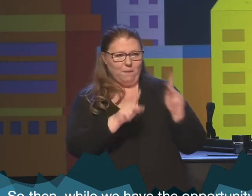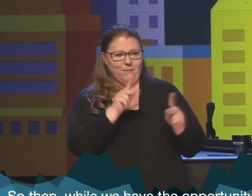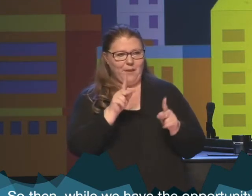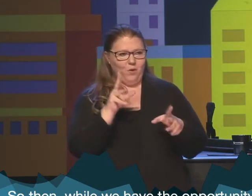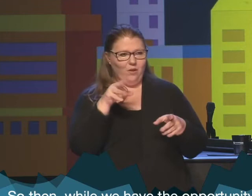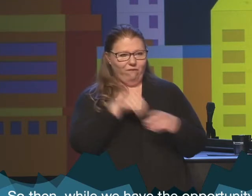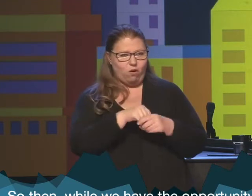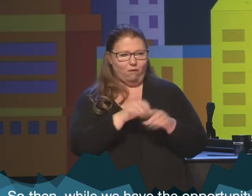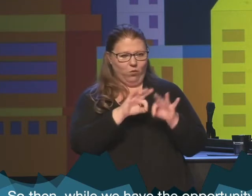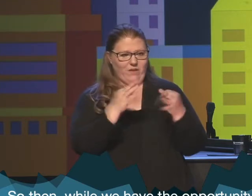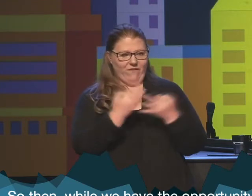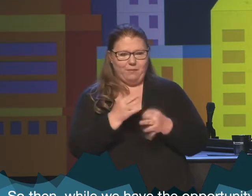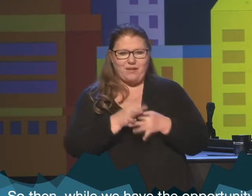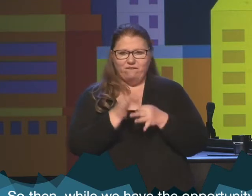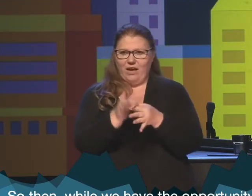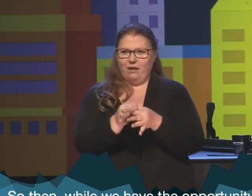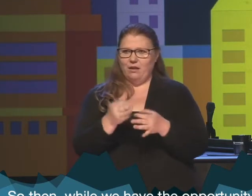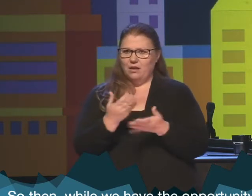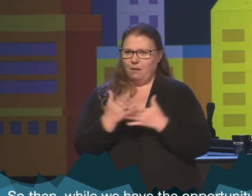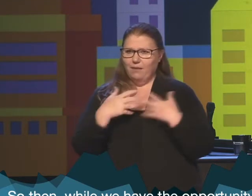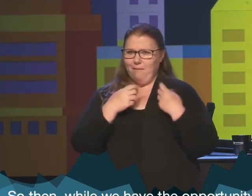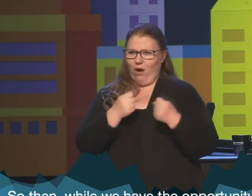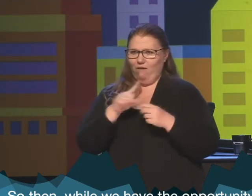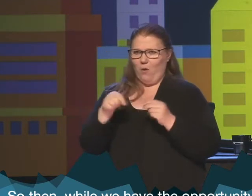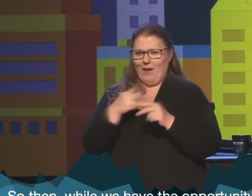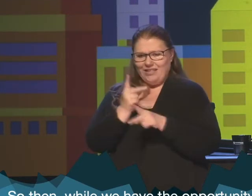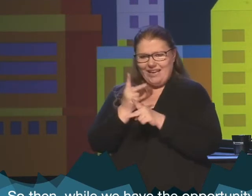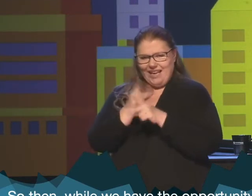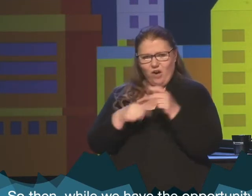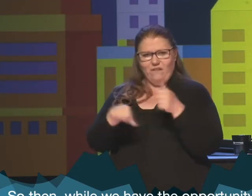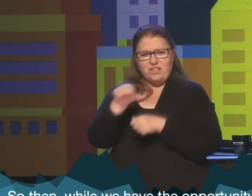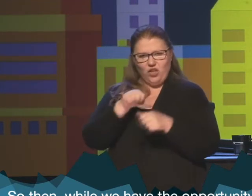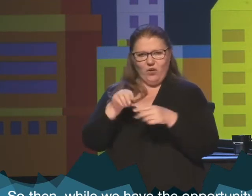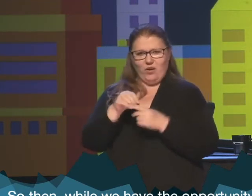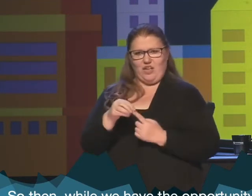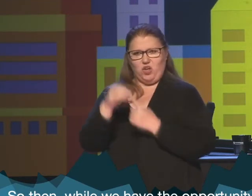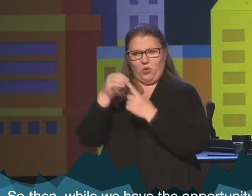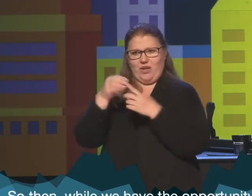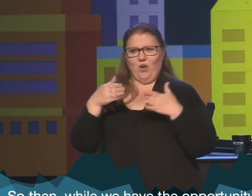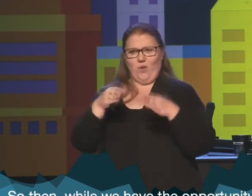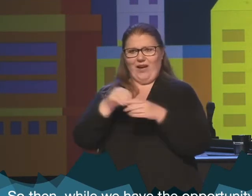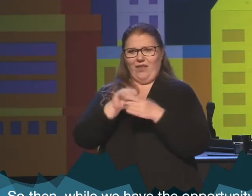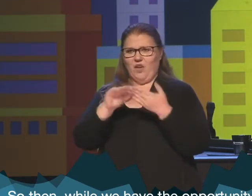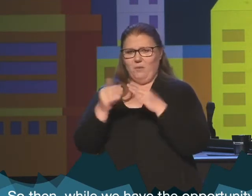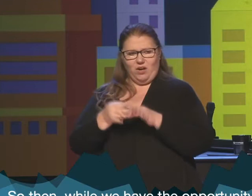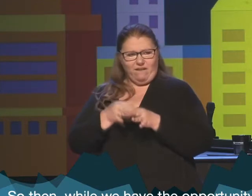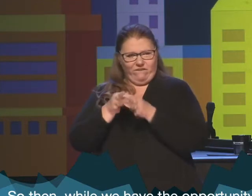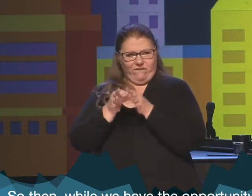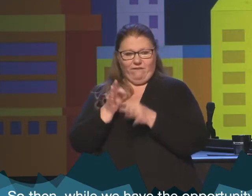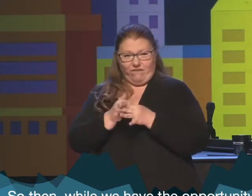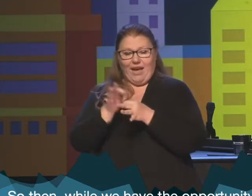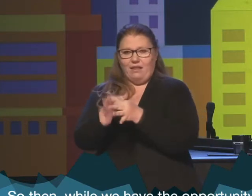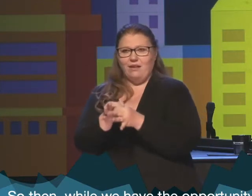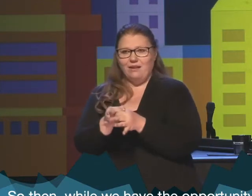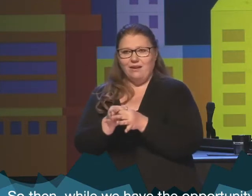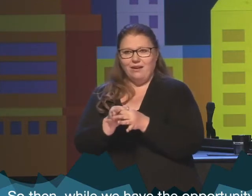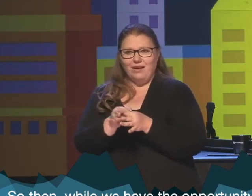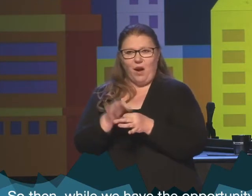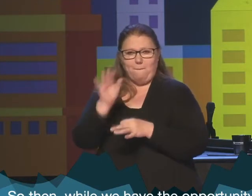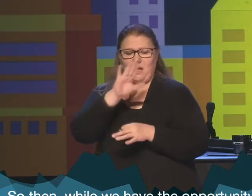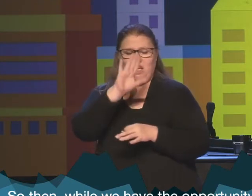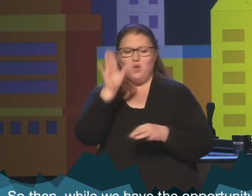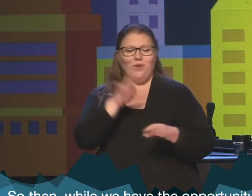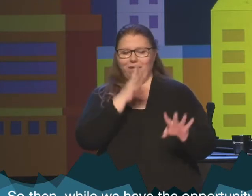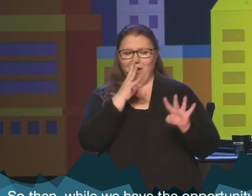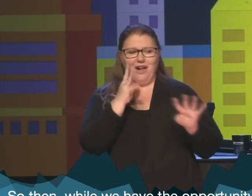of faith. There's something powerful about caring for one another in a unique way within a community of faith, but never to the neglect of caring